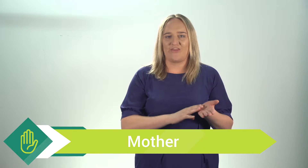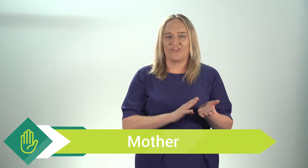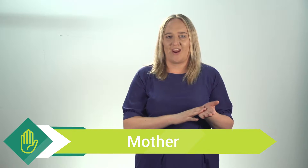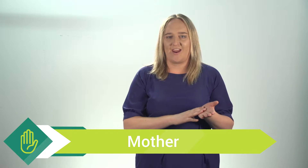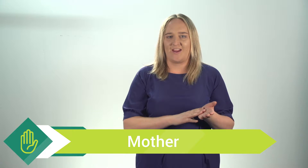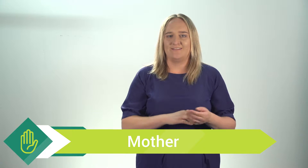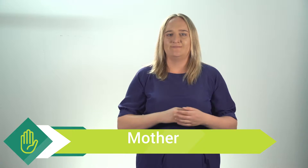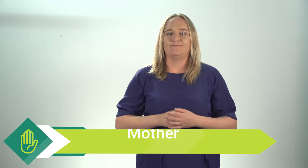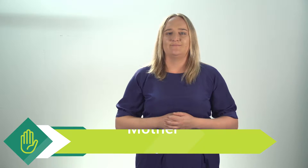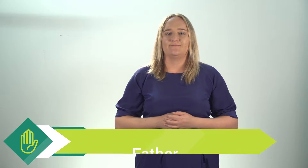Mother.